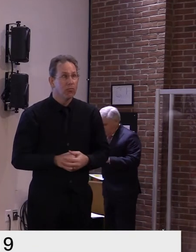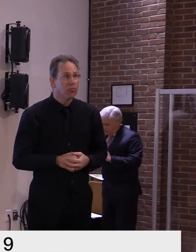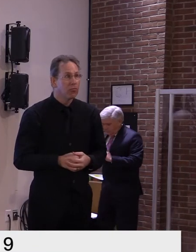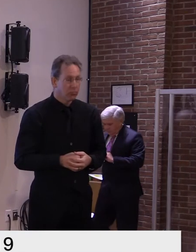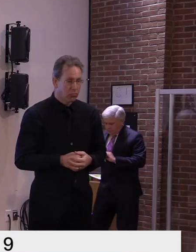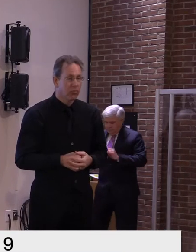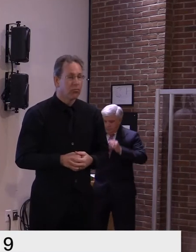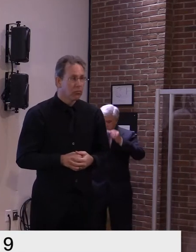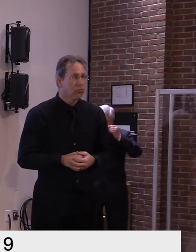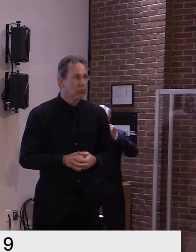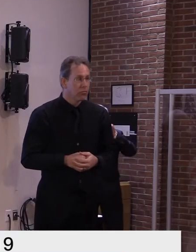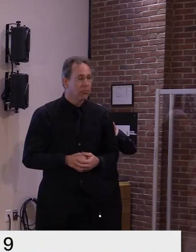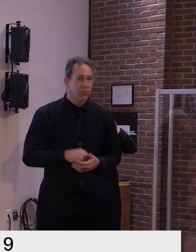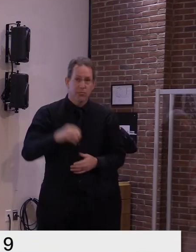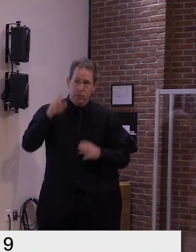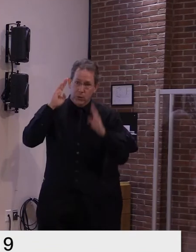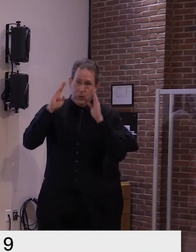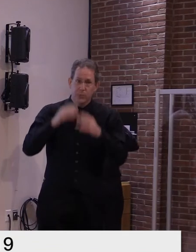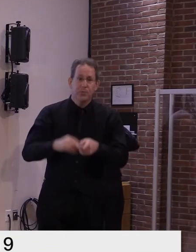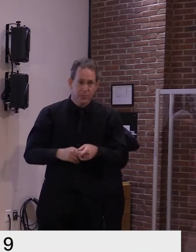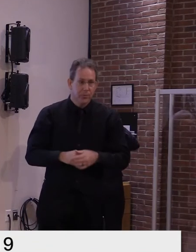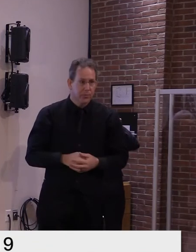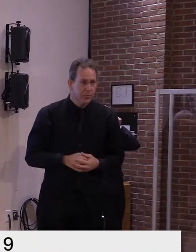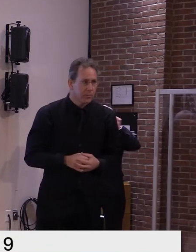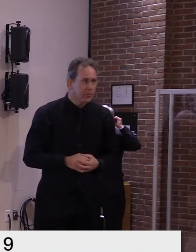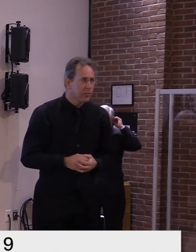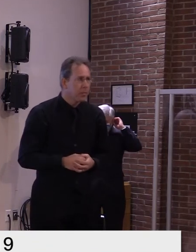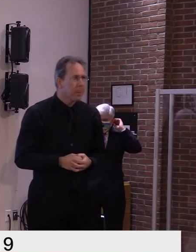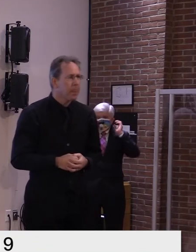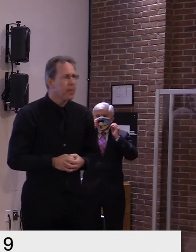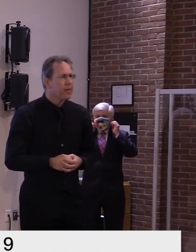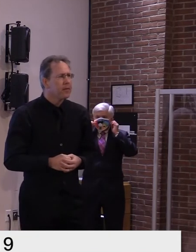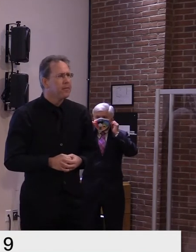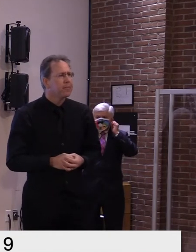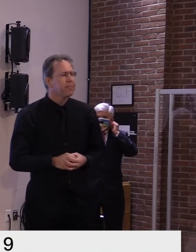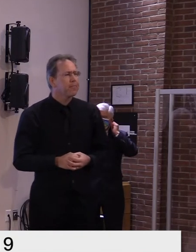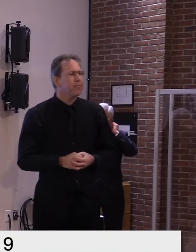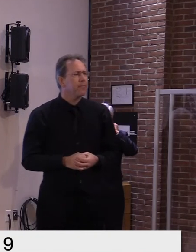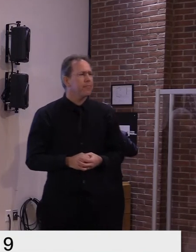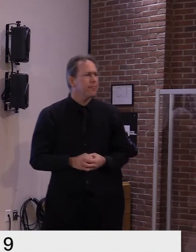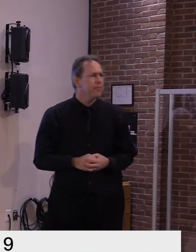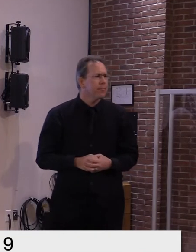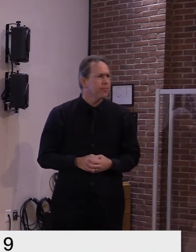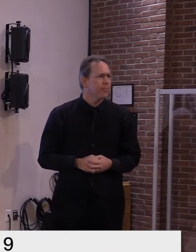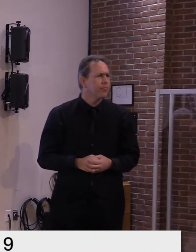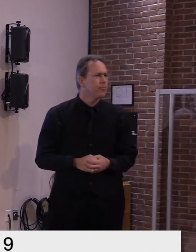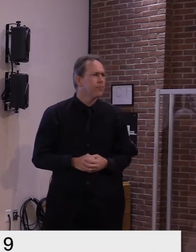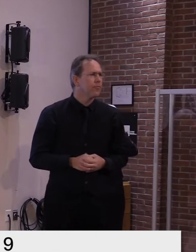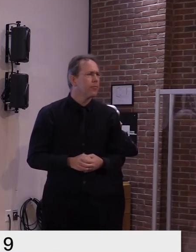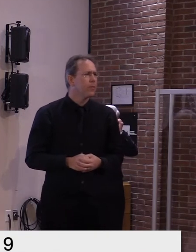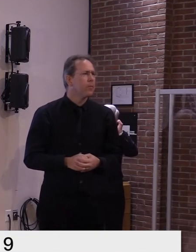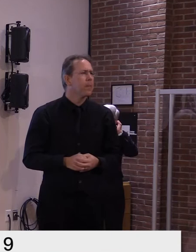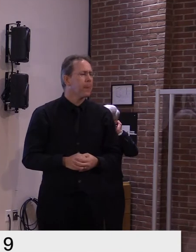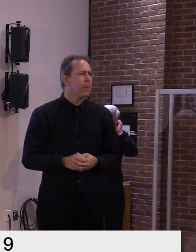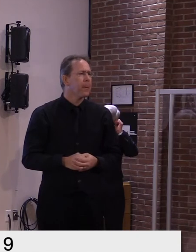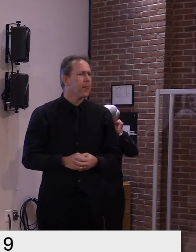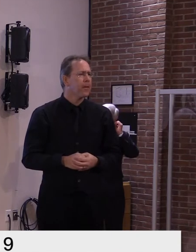Hello, and thank you. My question is about, this might be for Secretary Smith with regards to the